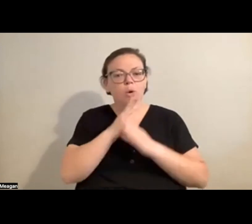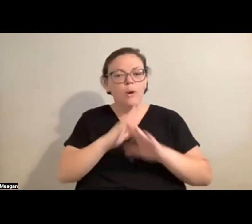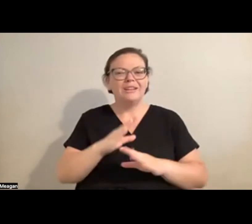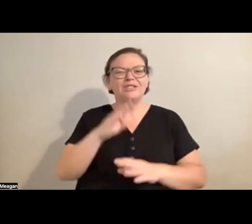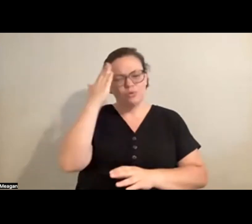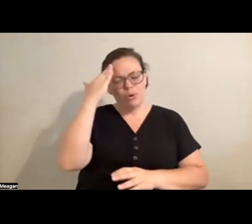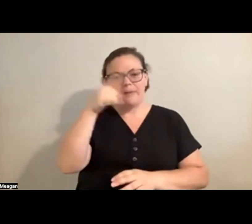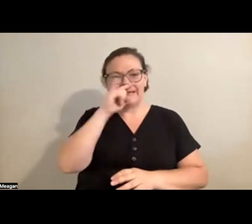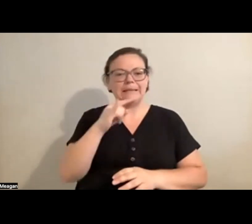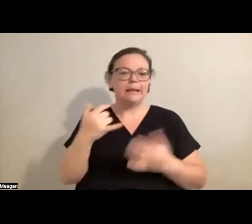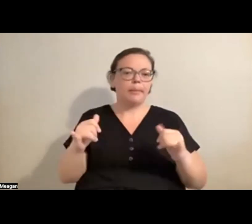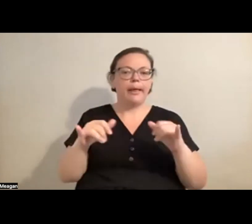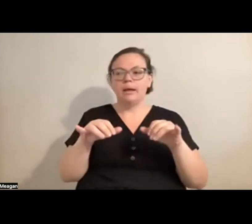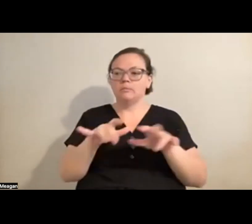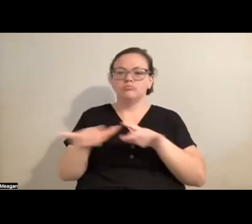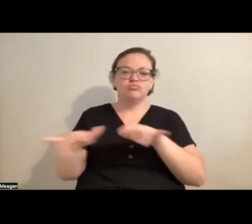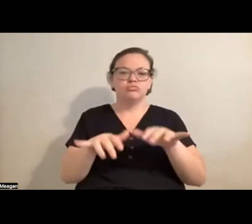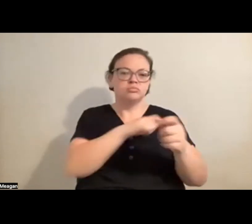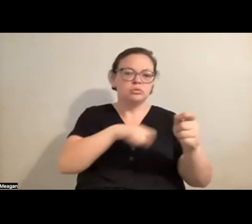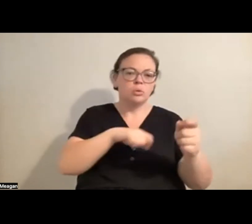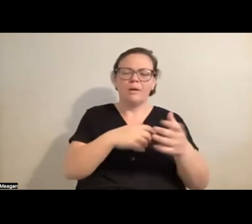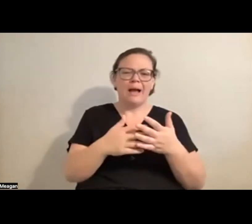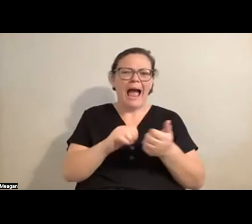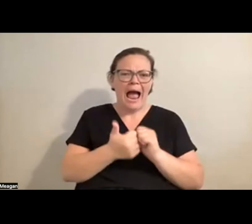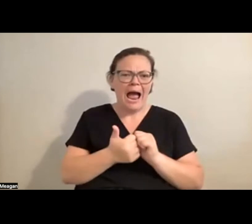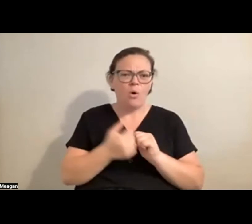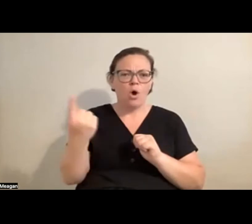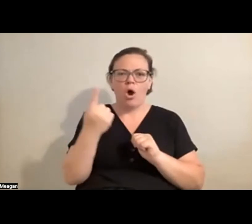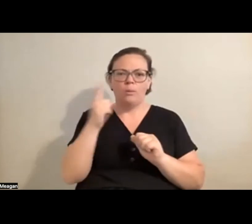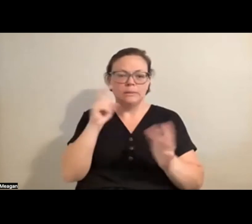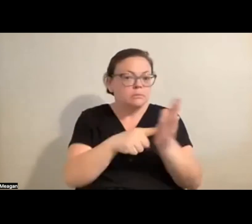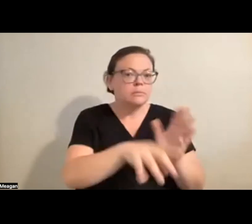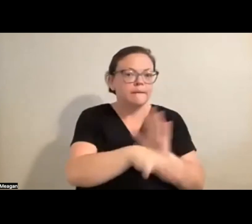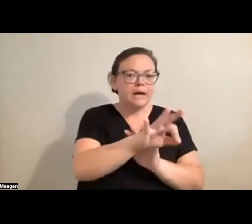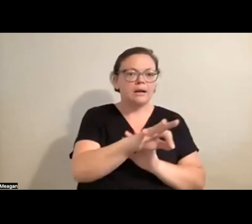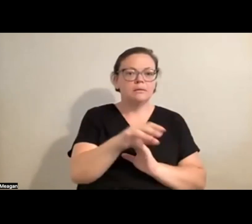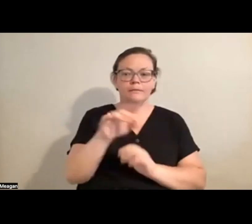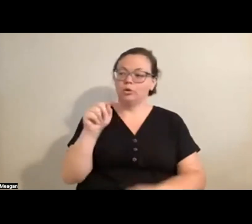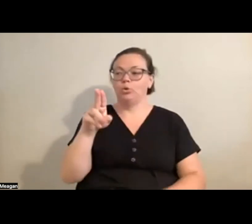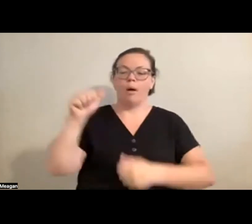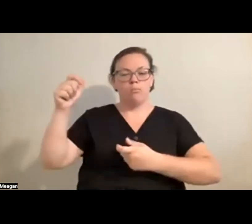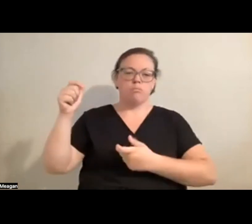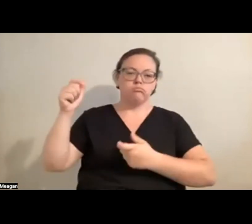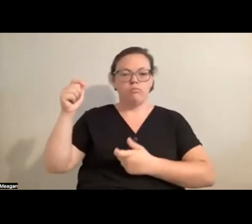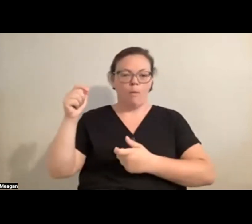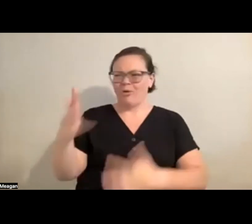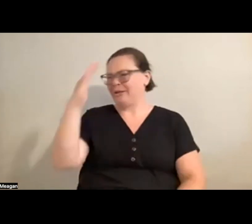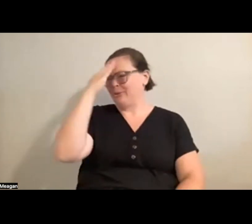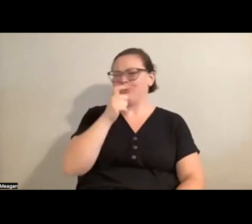musical instruments, like how, like you're always able to be found, you know, if you played the tuba, you're like, you always knew where that person